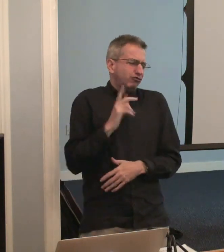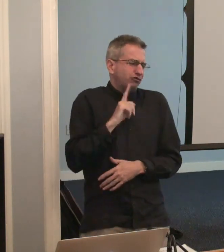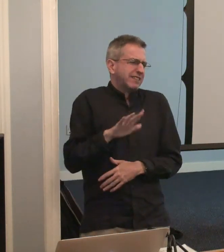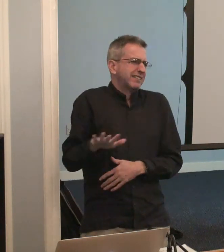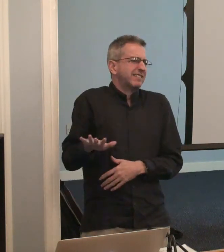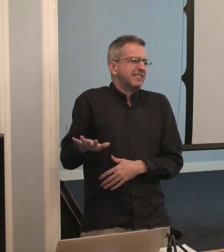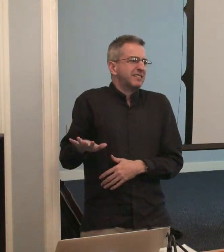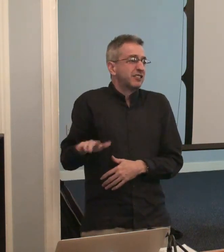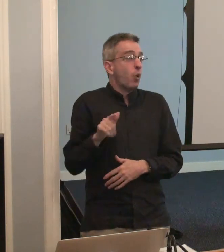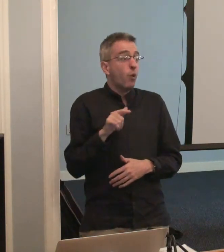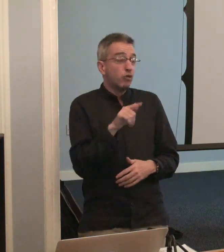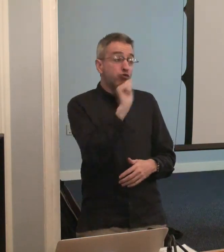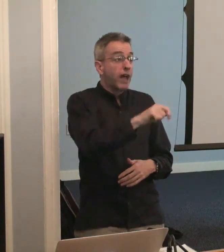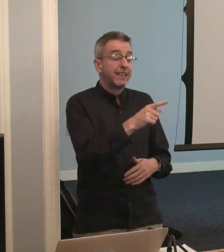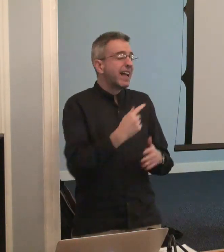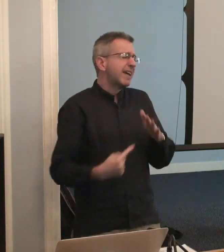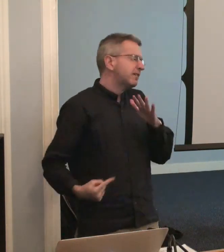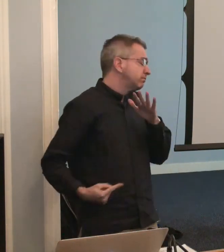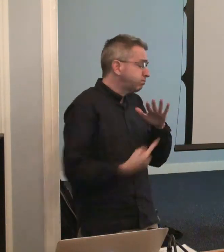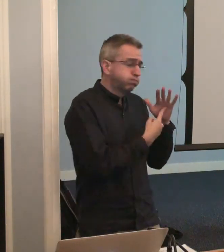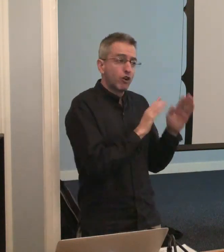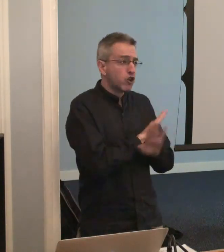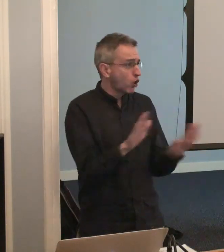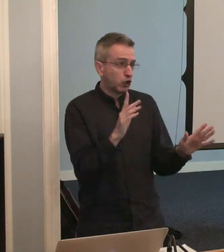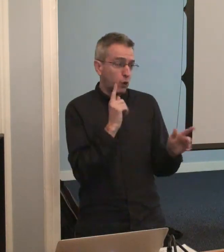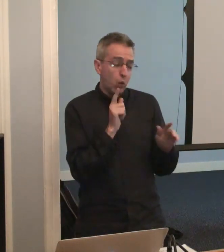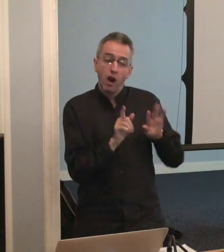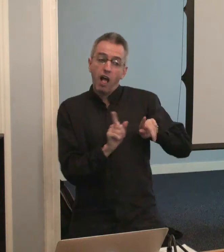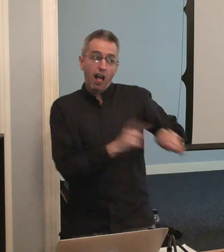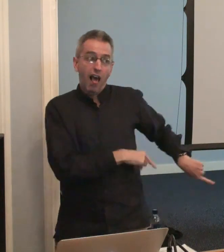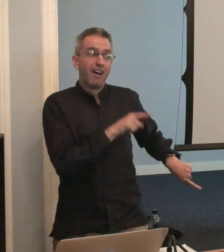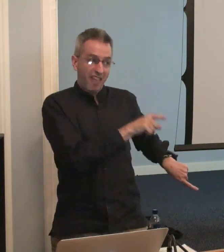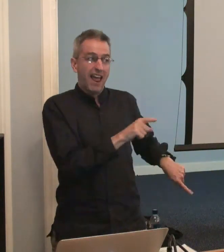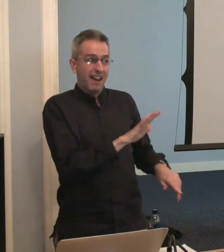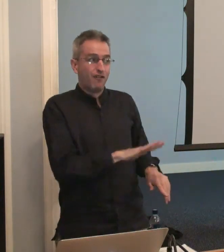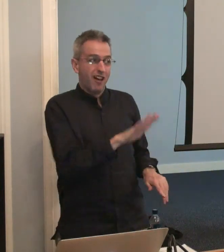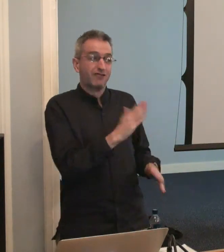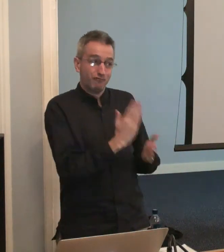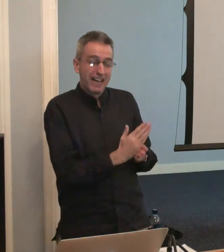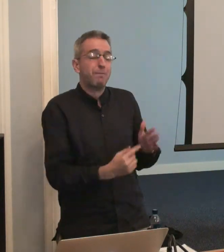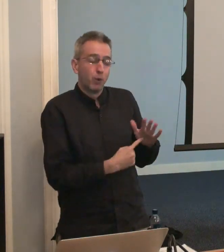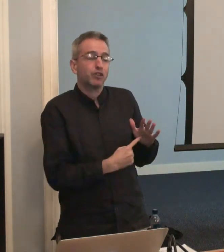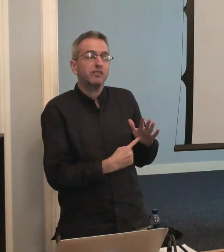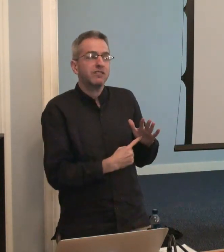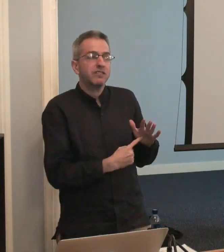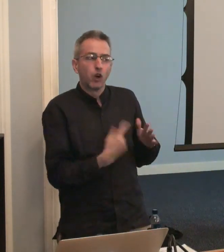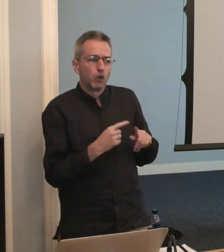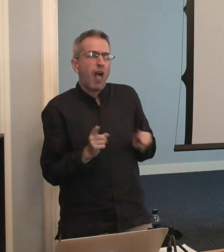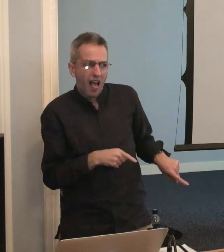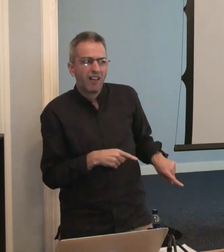suffering. It would be better to be hearing to avoid all these things. So I think it's very important not to ignore that area. I think that really is an important